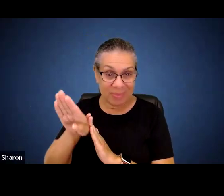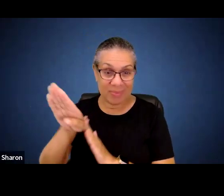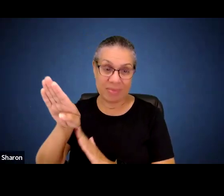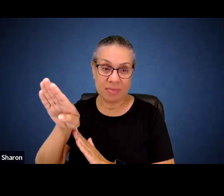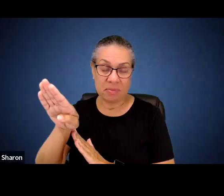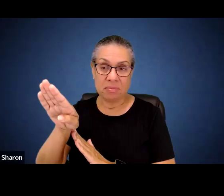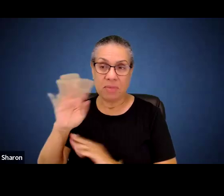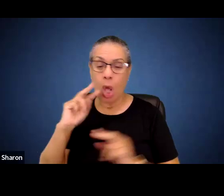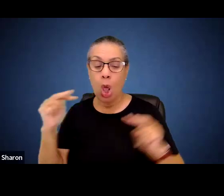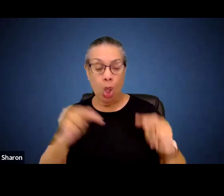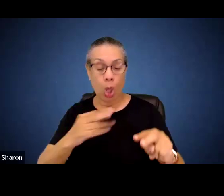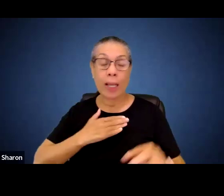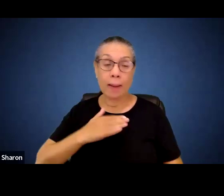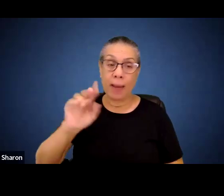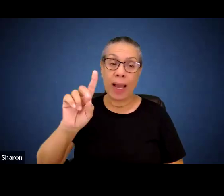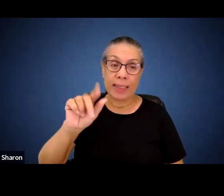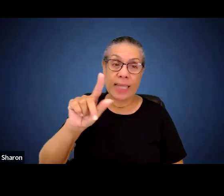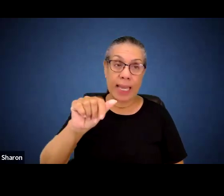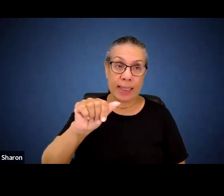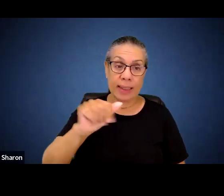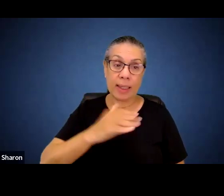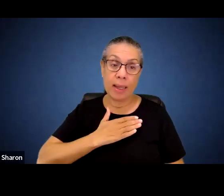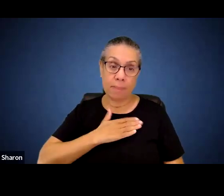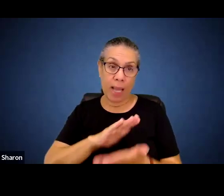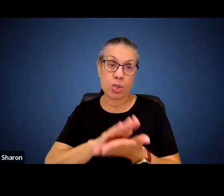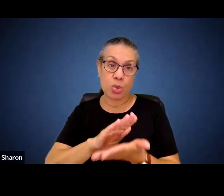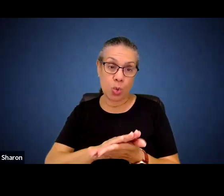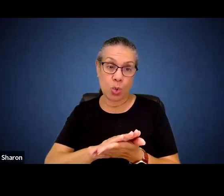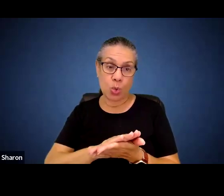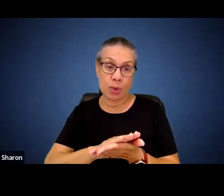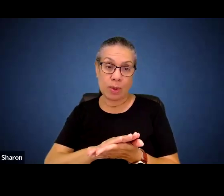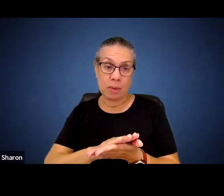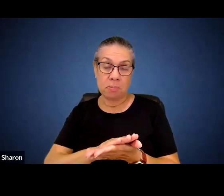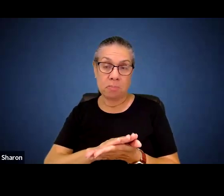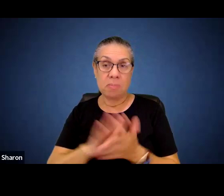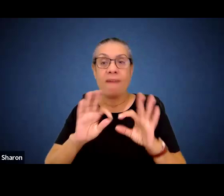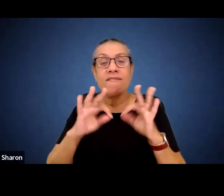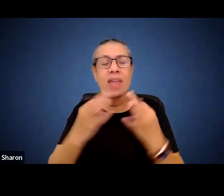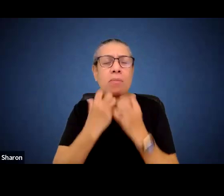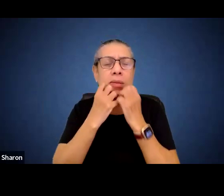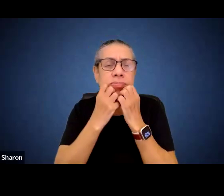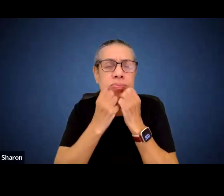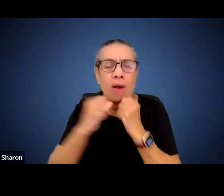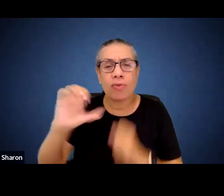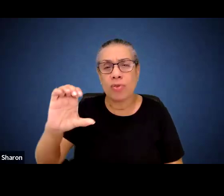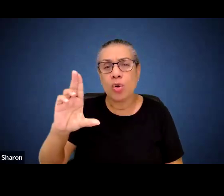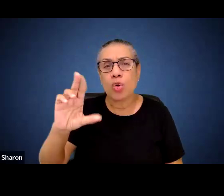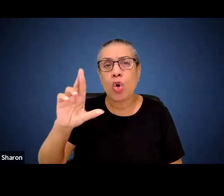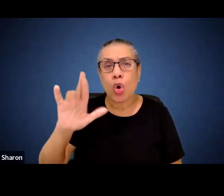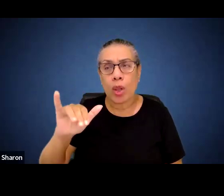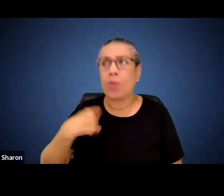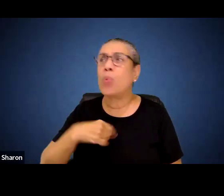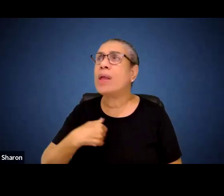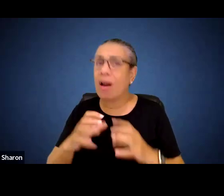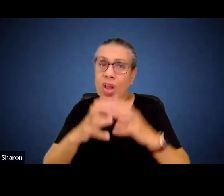You can look at my data at my school. You will never, families love the Curly. We're full. We have we have lots of